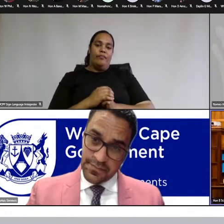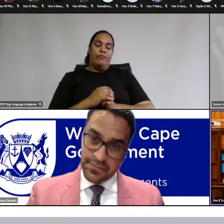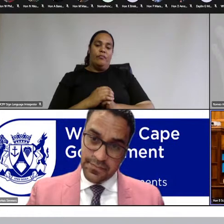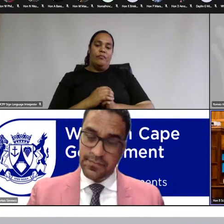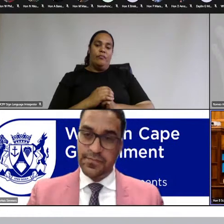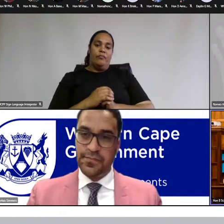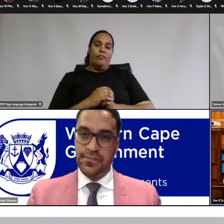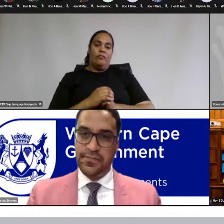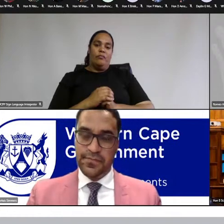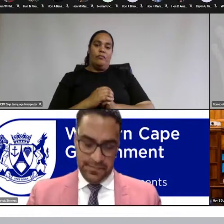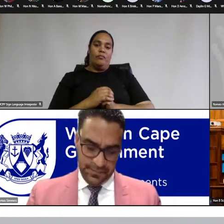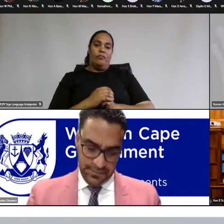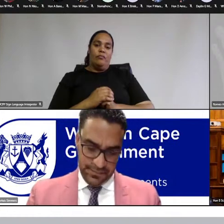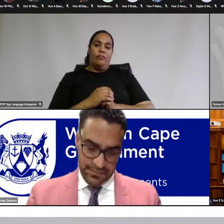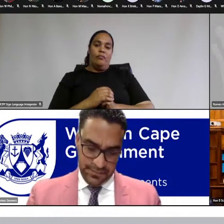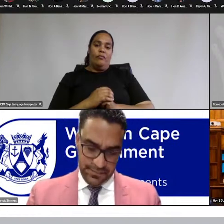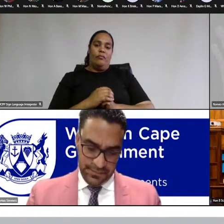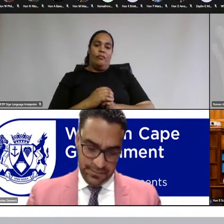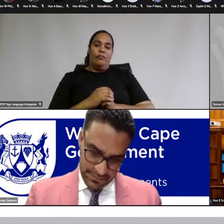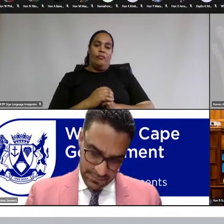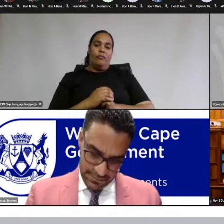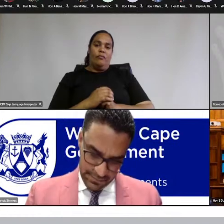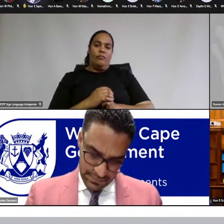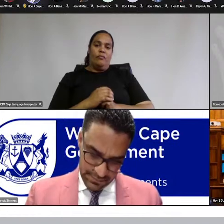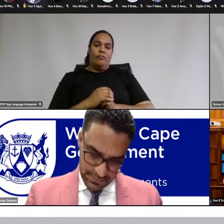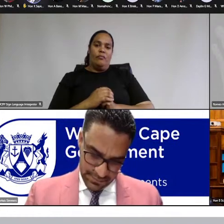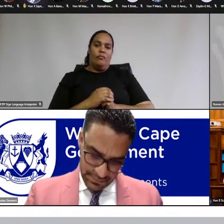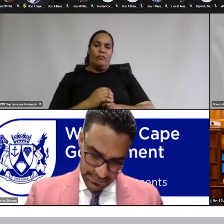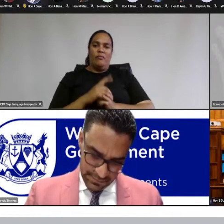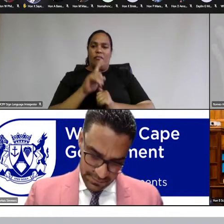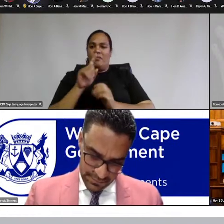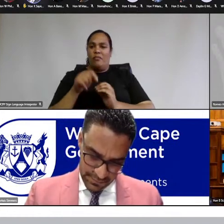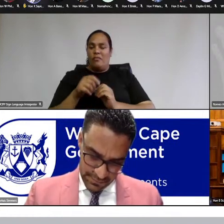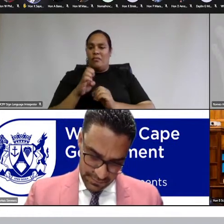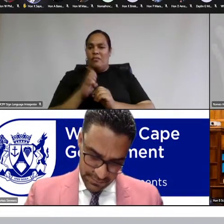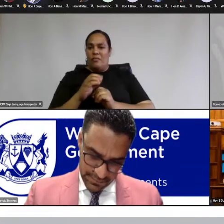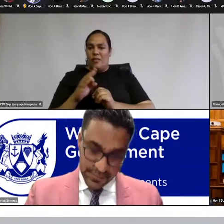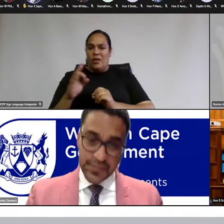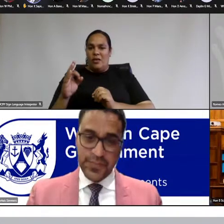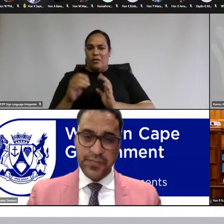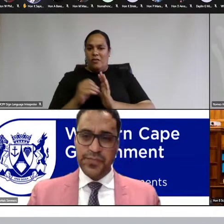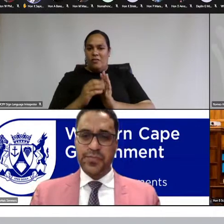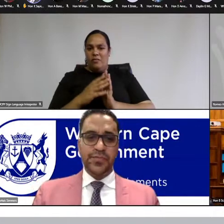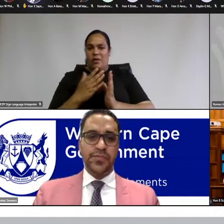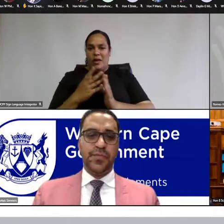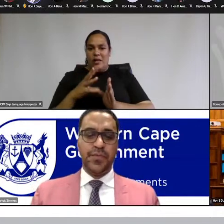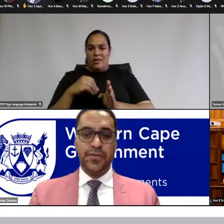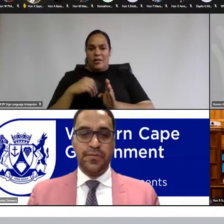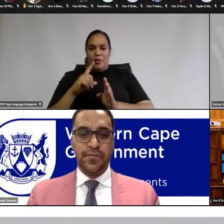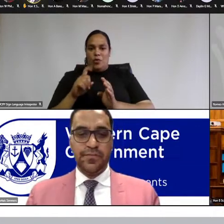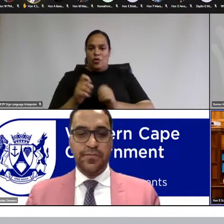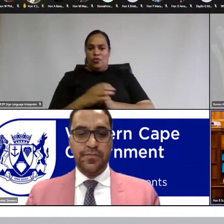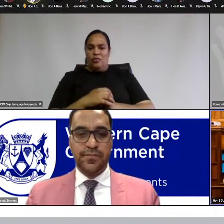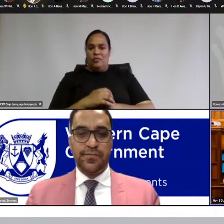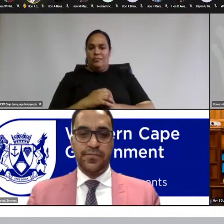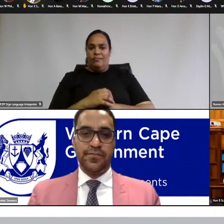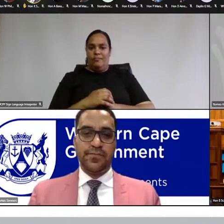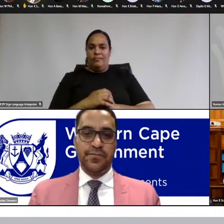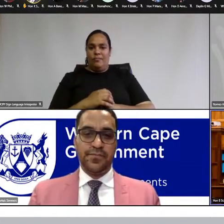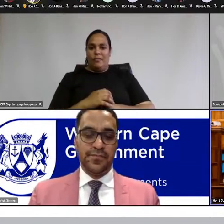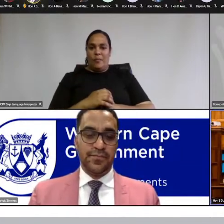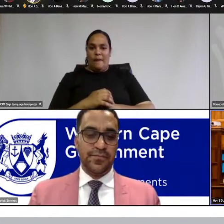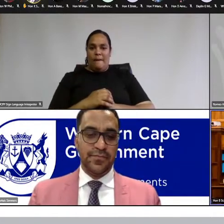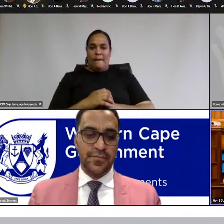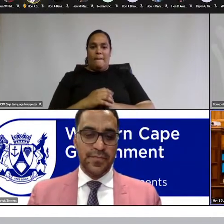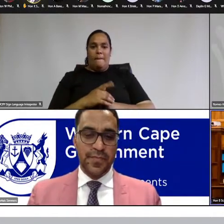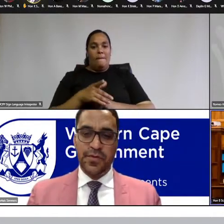Honourable Said? Take a question around the EFF. Is he able to take a question? Honourable